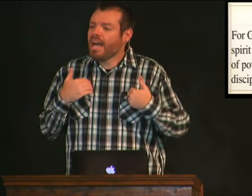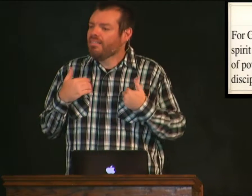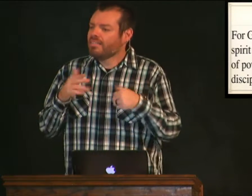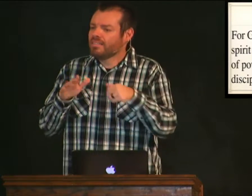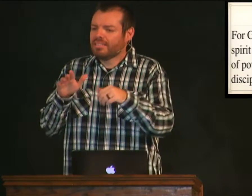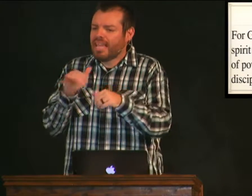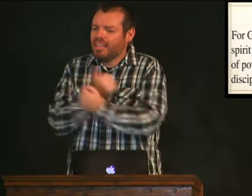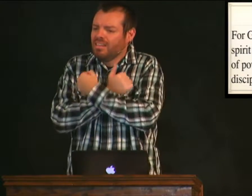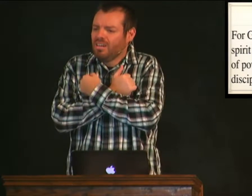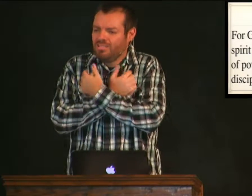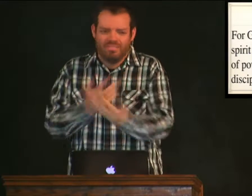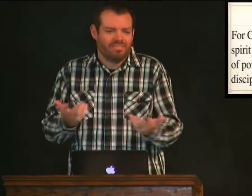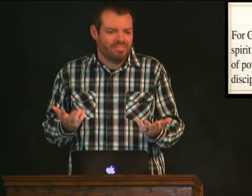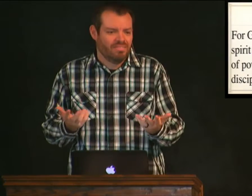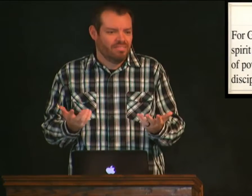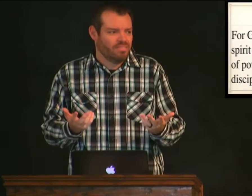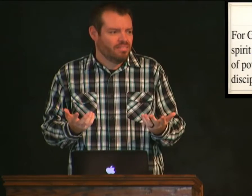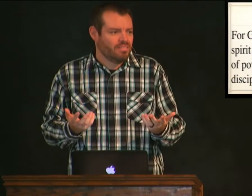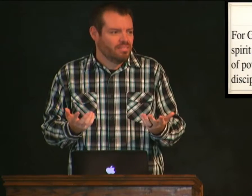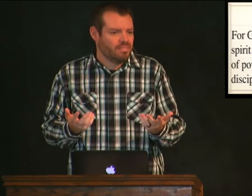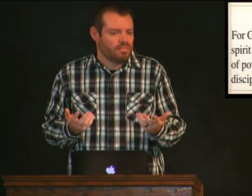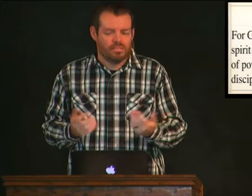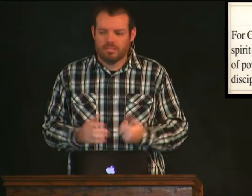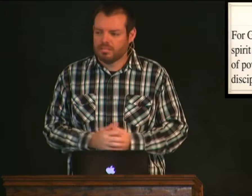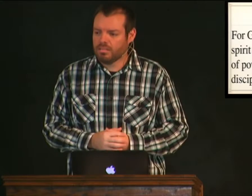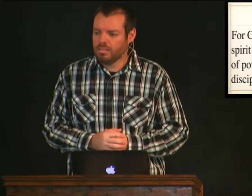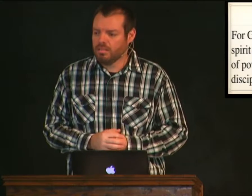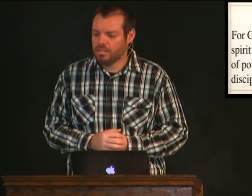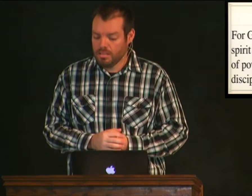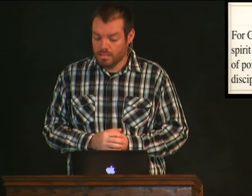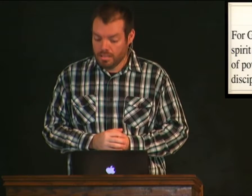But we have that love.